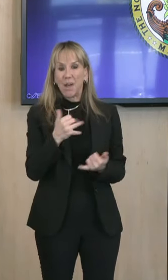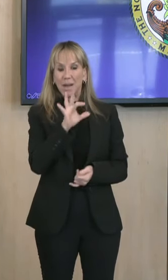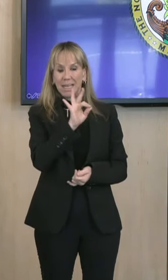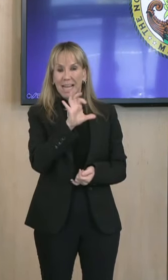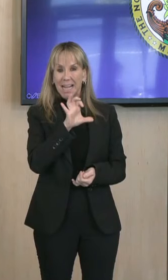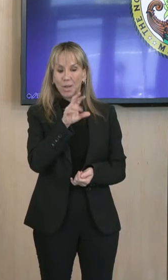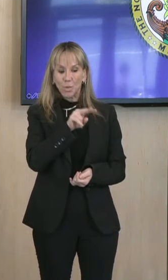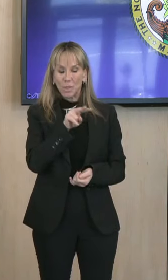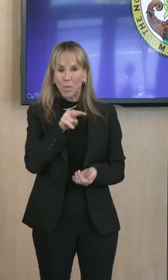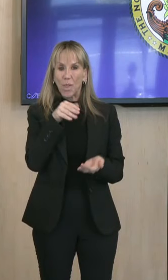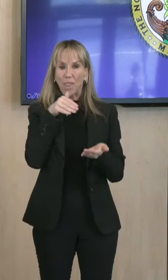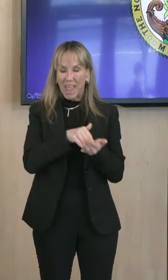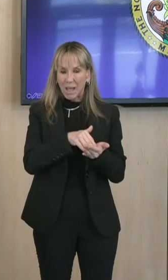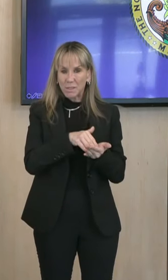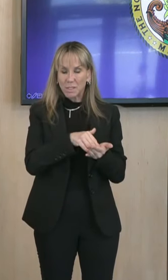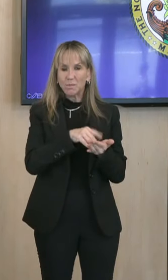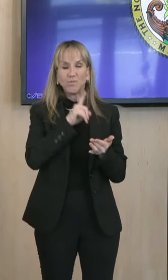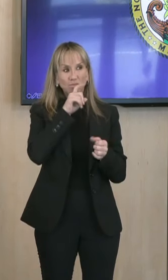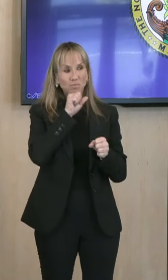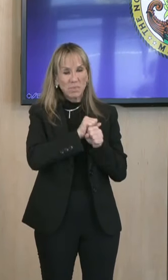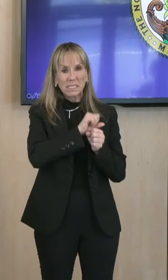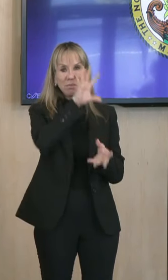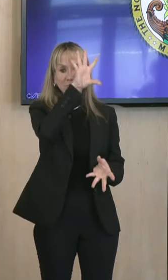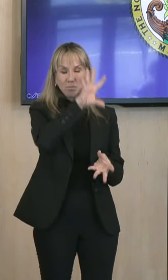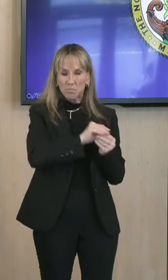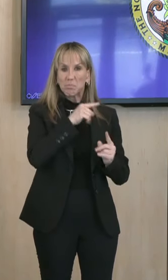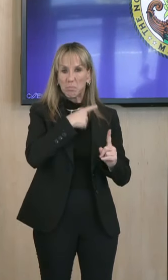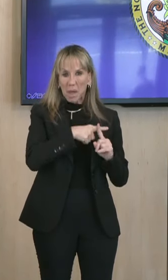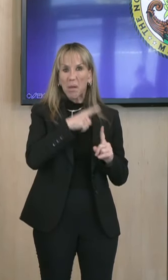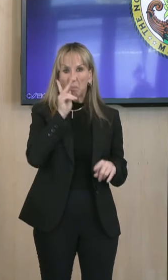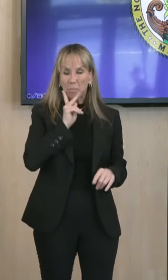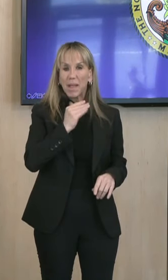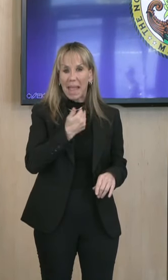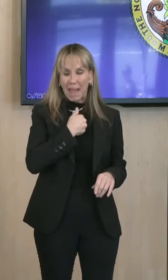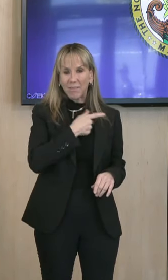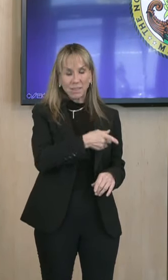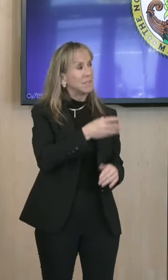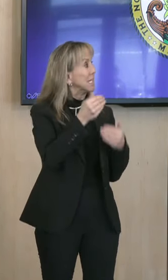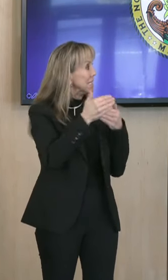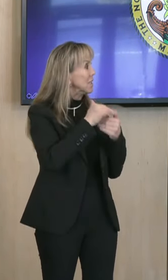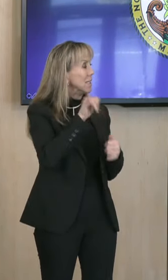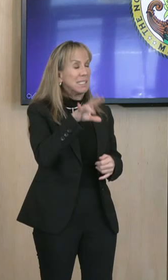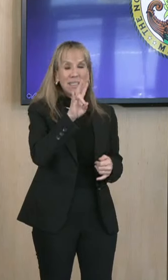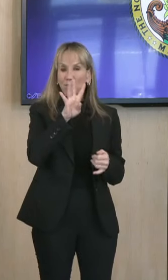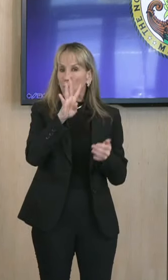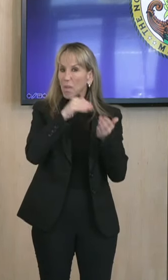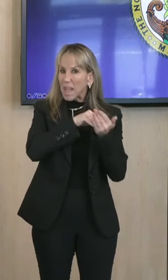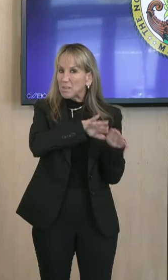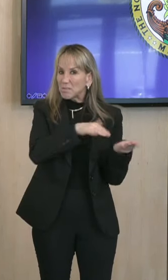922,000 positive cases and nearly 47,000 deaths. Nationwide, here in the U.S., we are